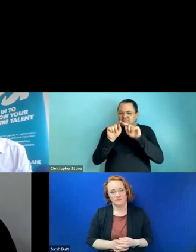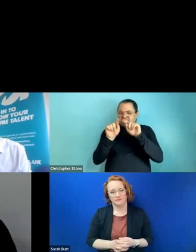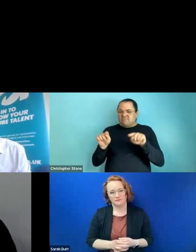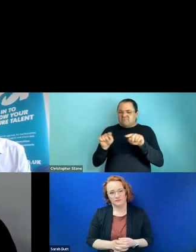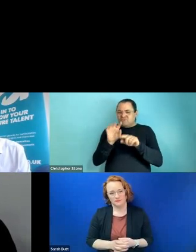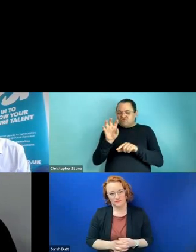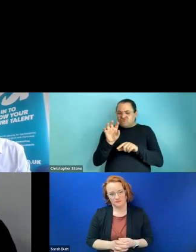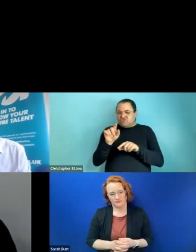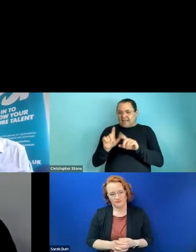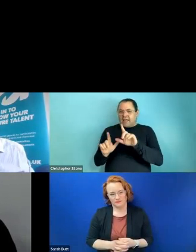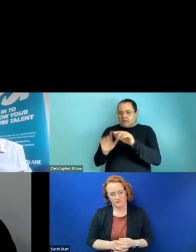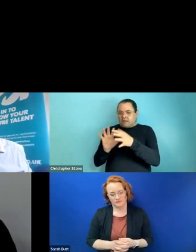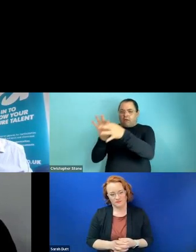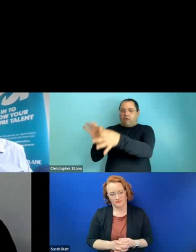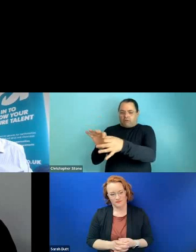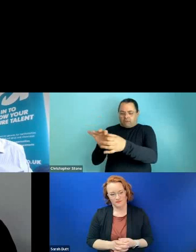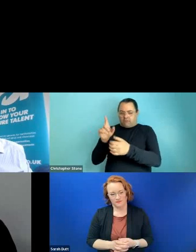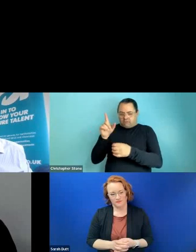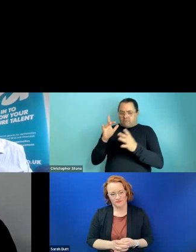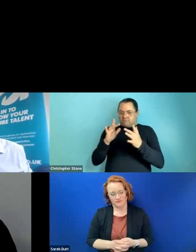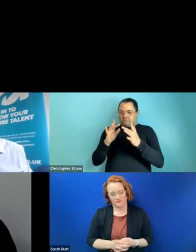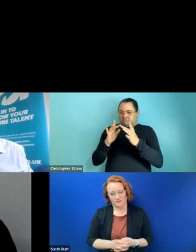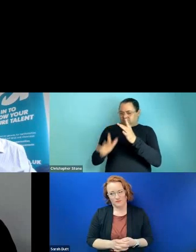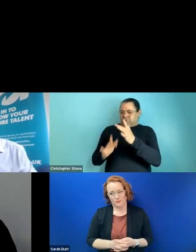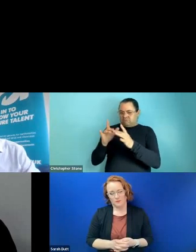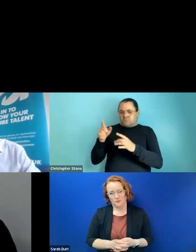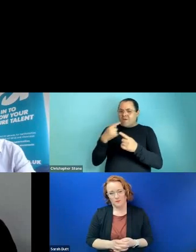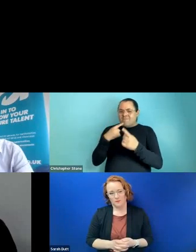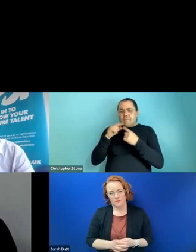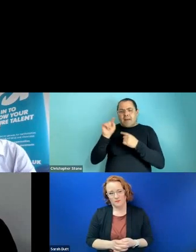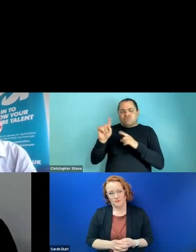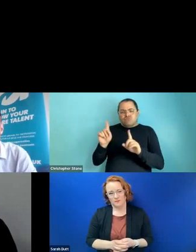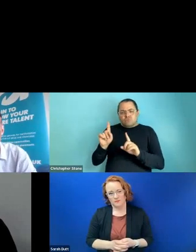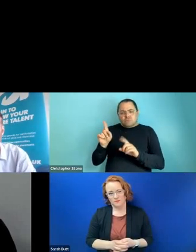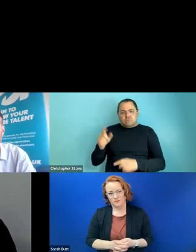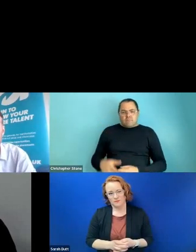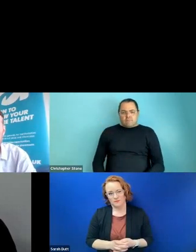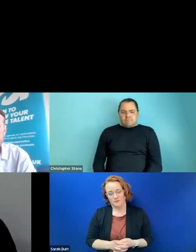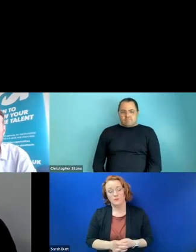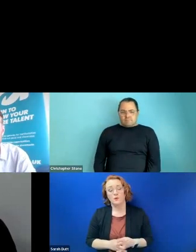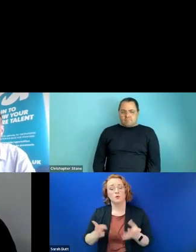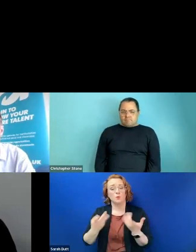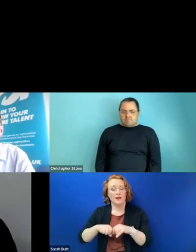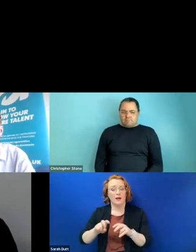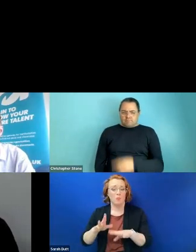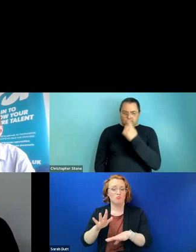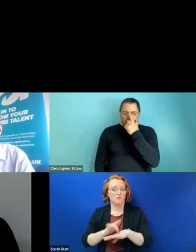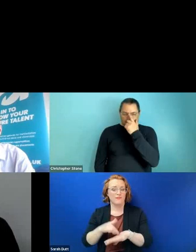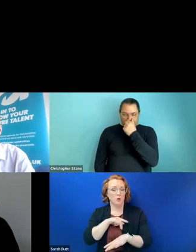through to their website. What sort of information could someone find out on there? So we are the Professional